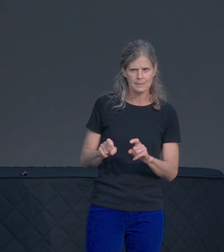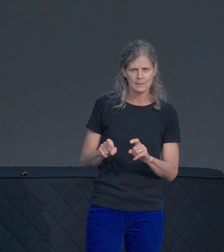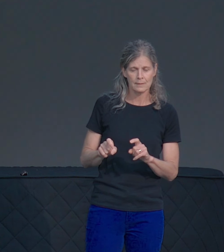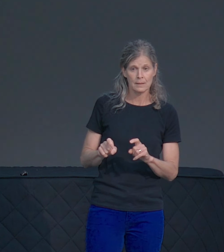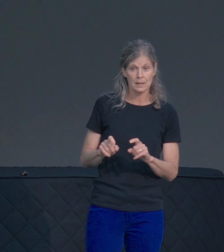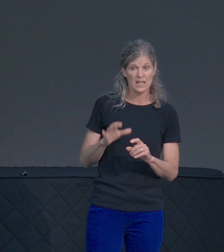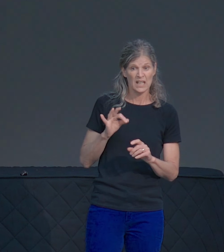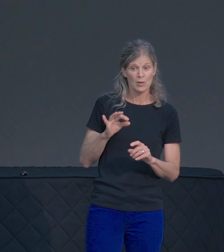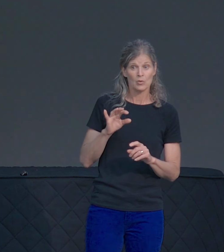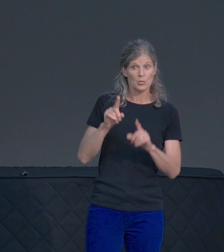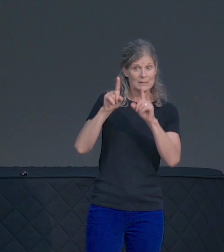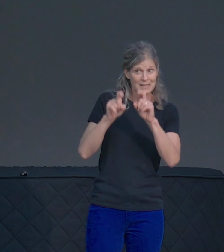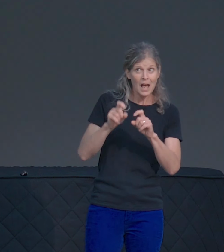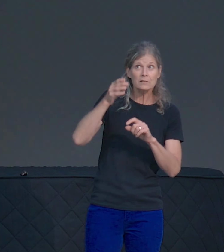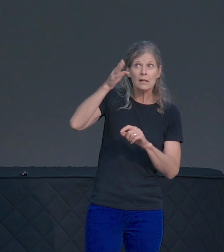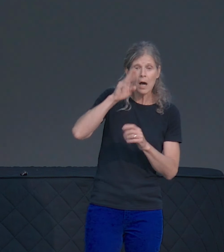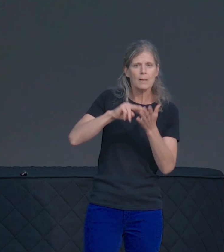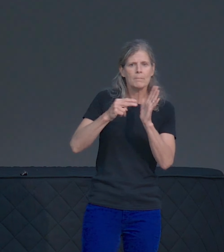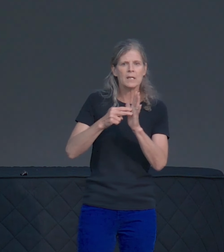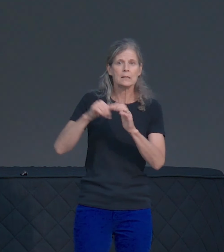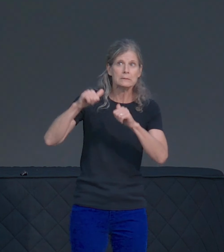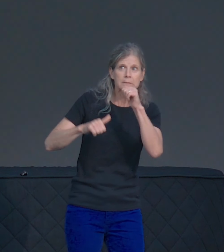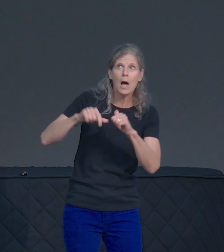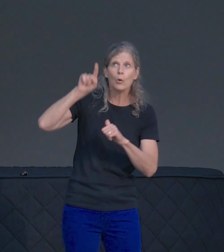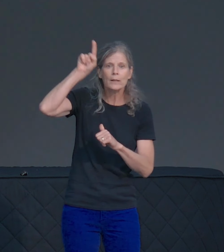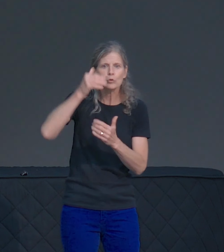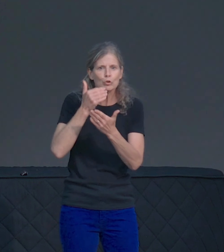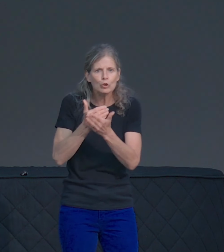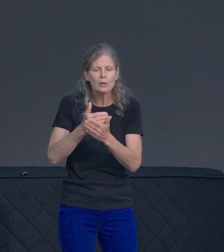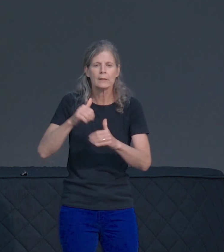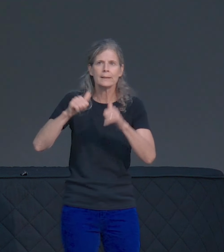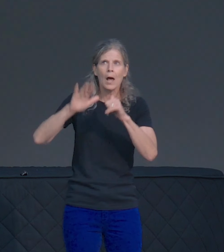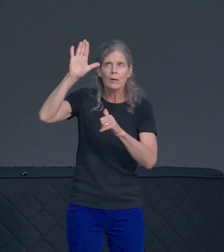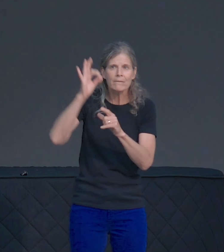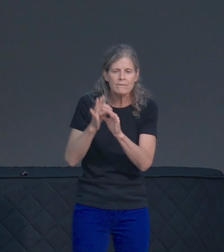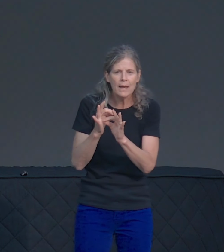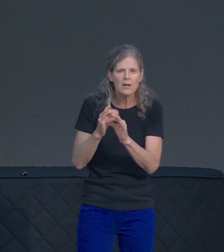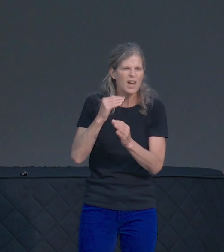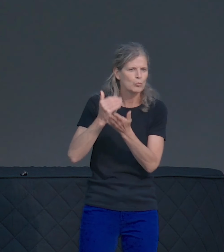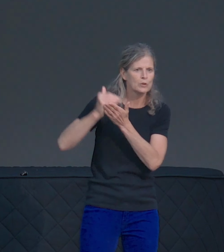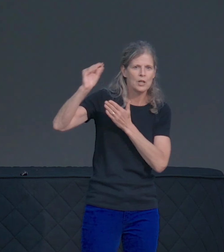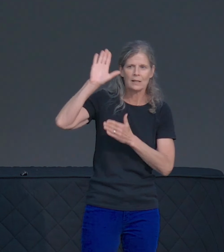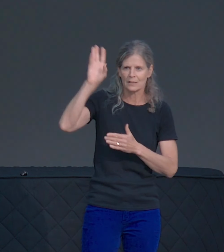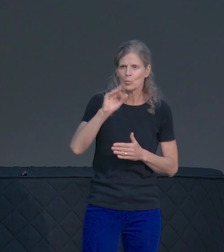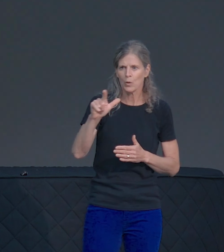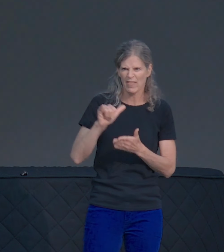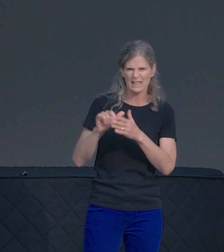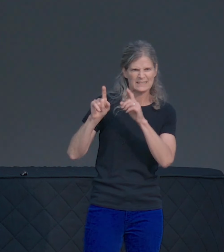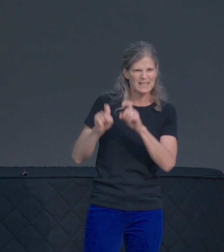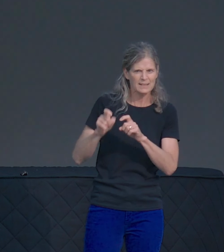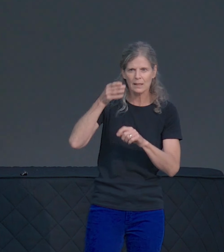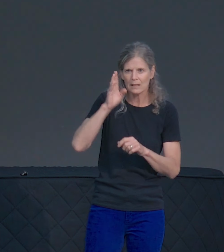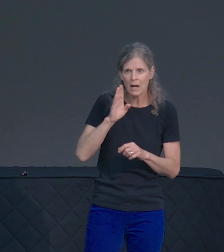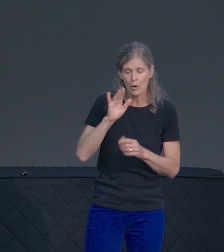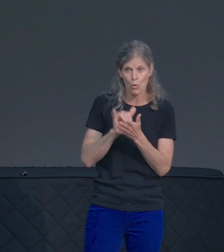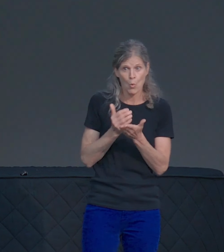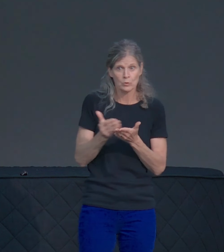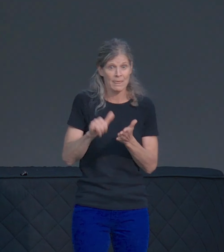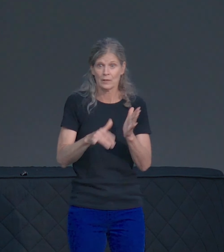to test God is to doubt his goodness, to doubt his faithfulness, and to reject his will. These are things that